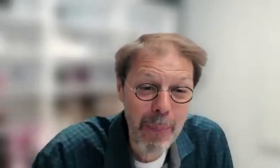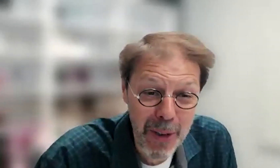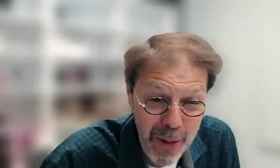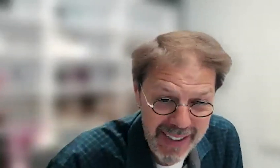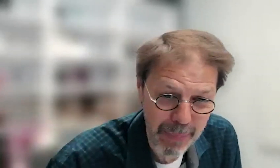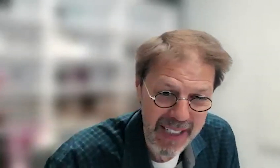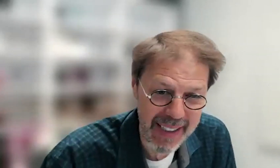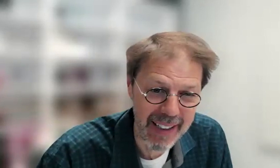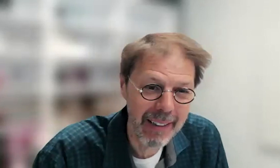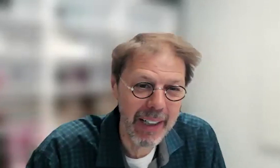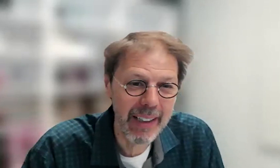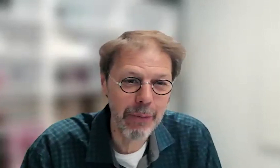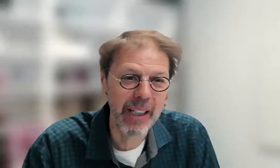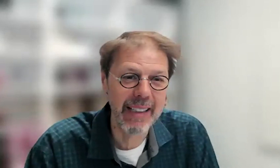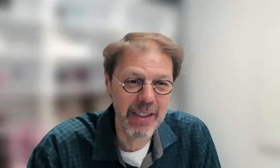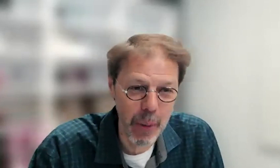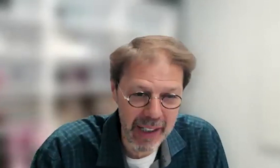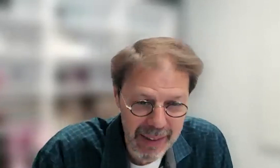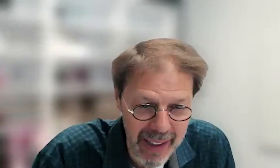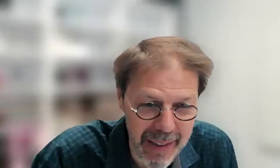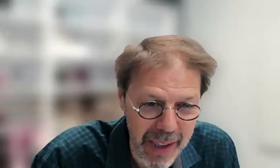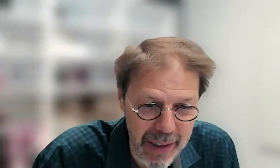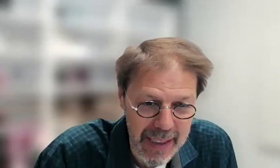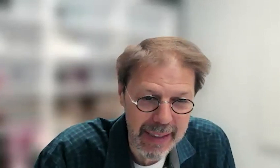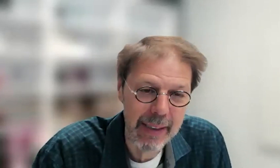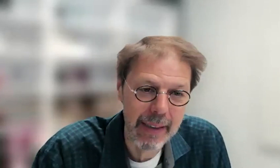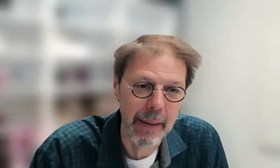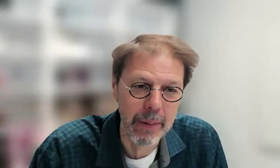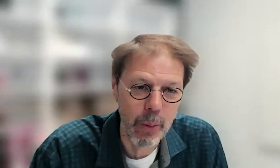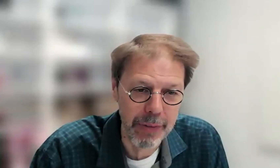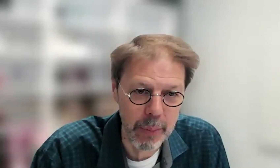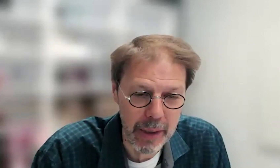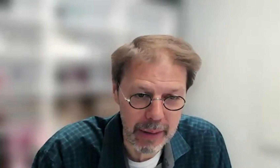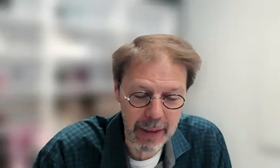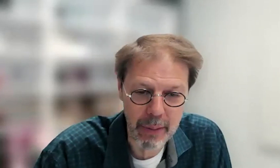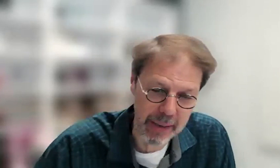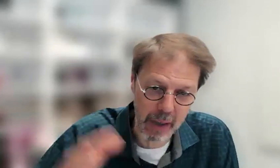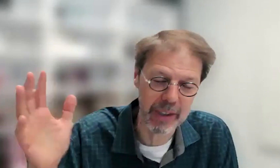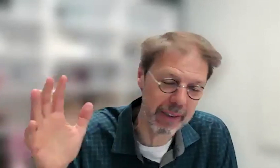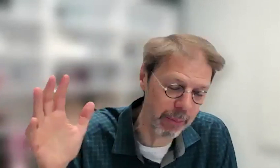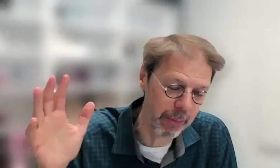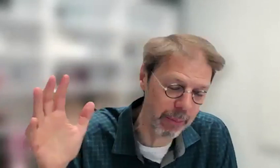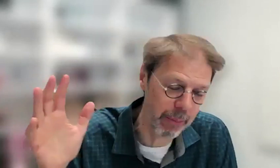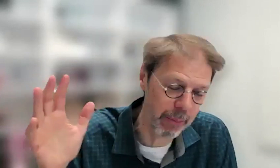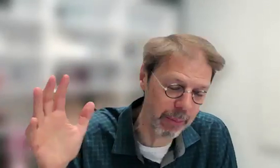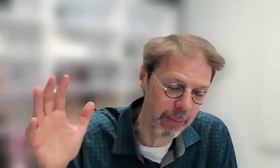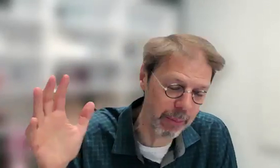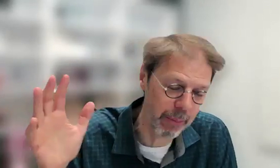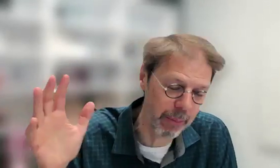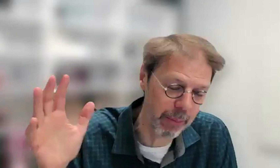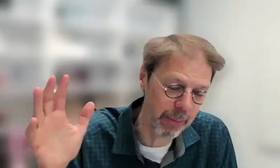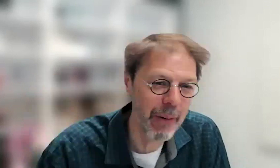set the opportunity space here, right? If we get this right, because I think too often we anyway start with some kind of the